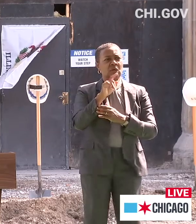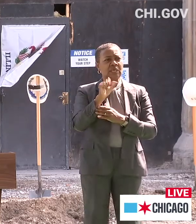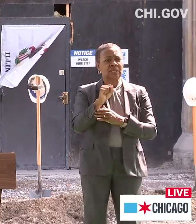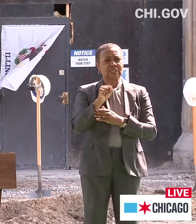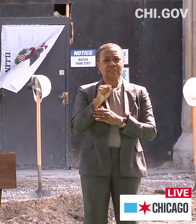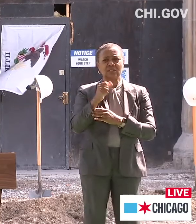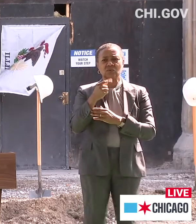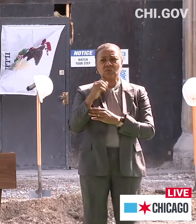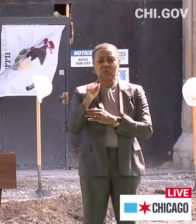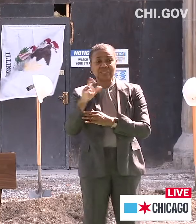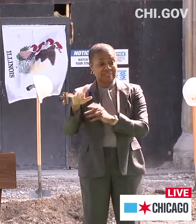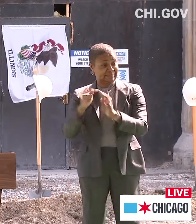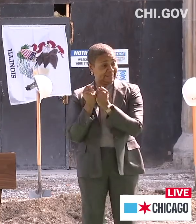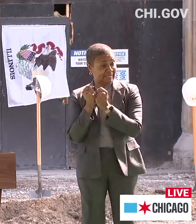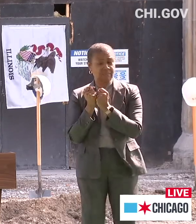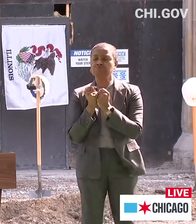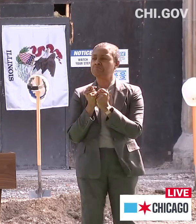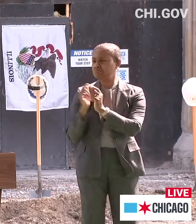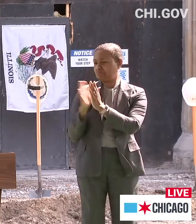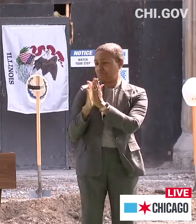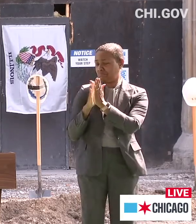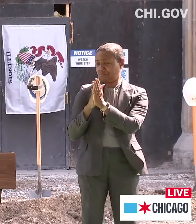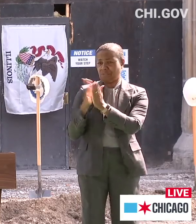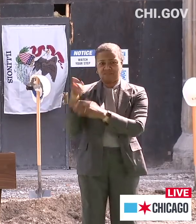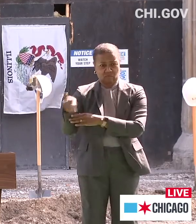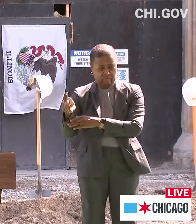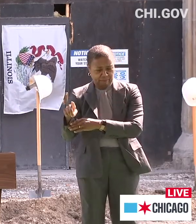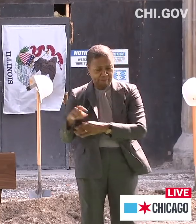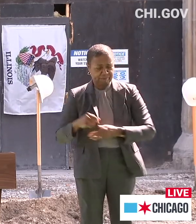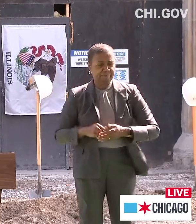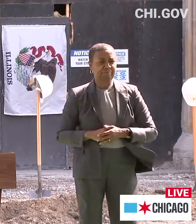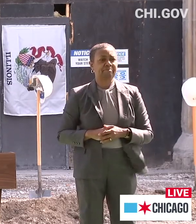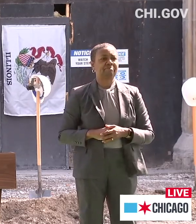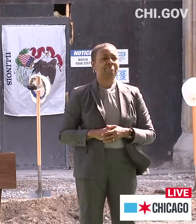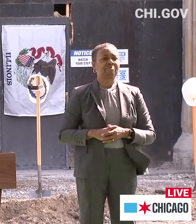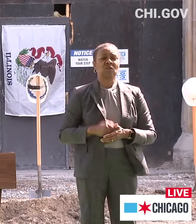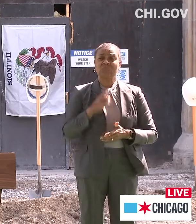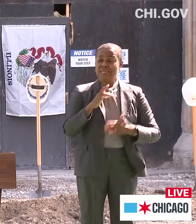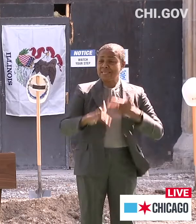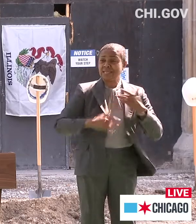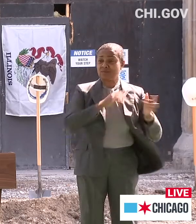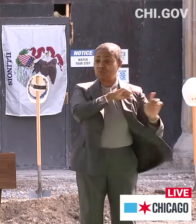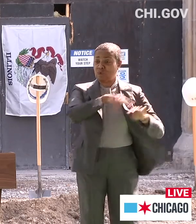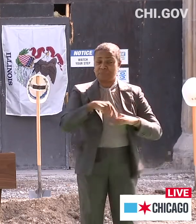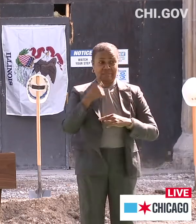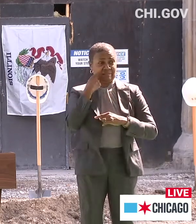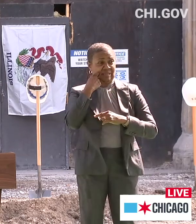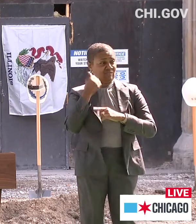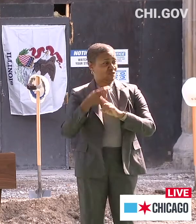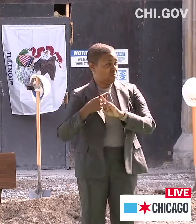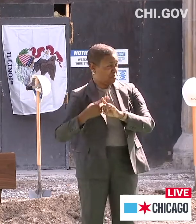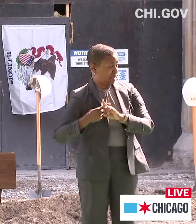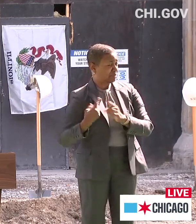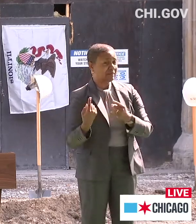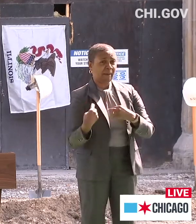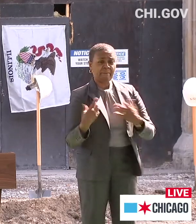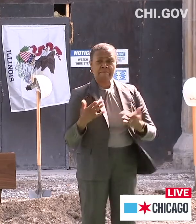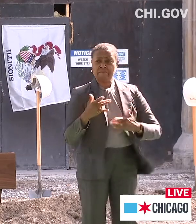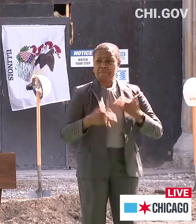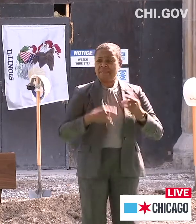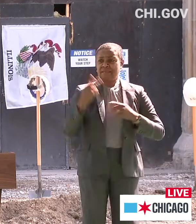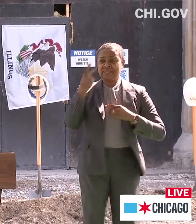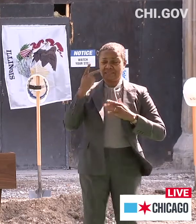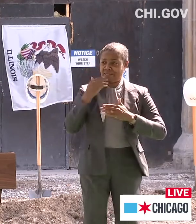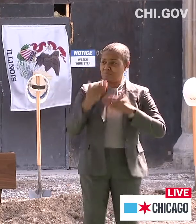GMA. And so I just want to give a shout out to them. It's been really exciting to be here the last few months and watch